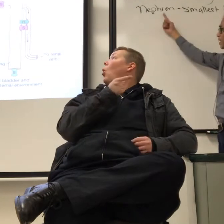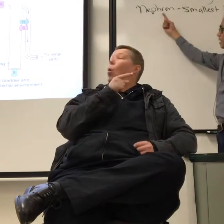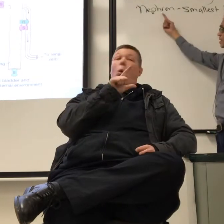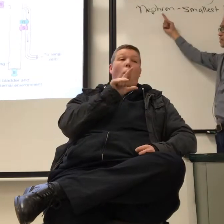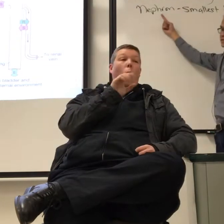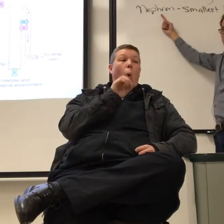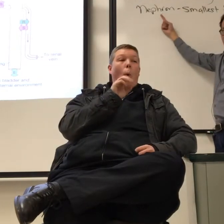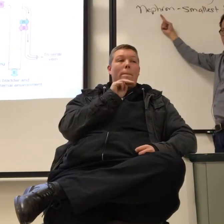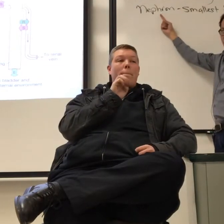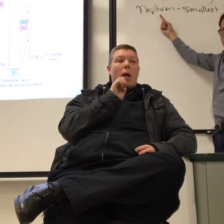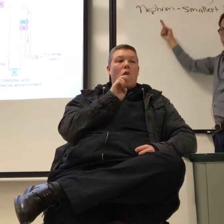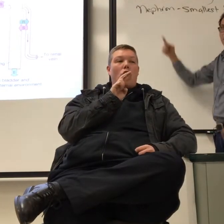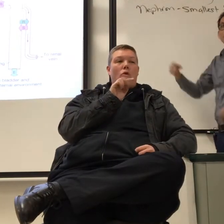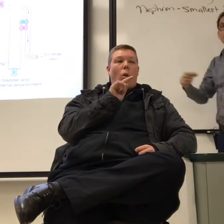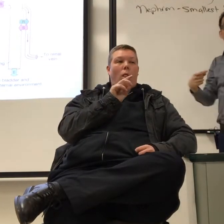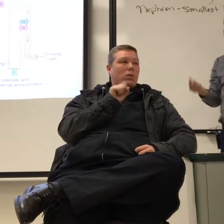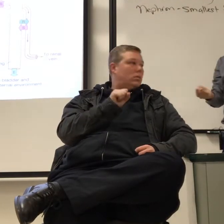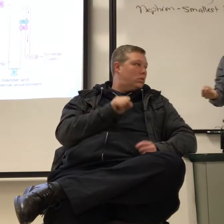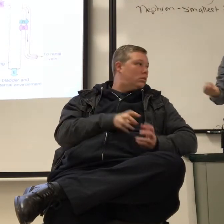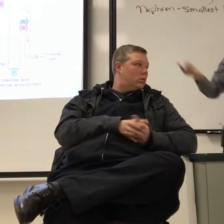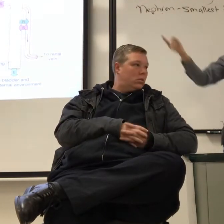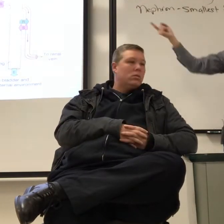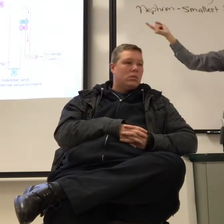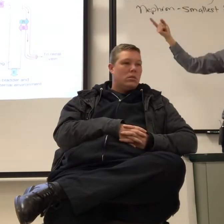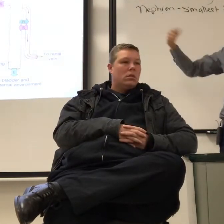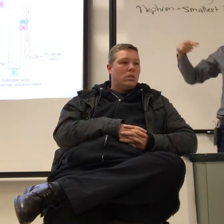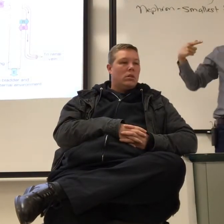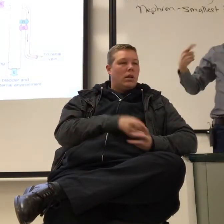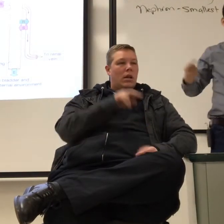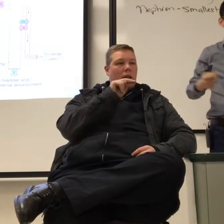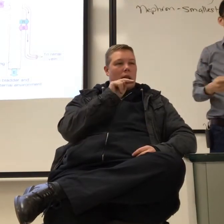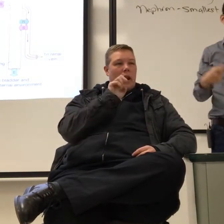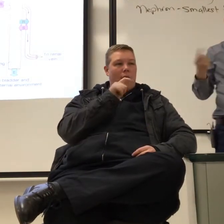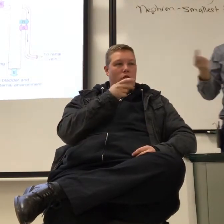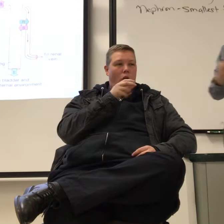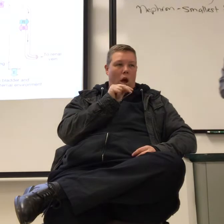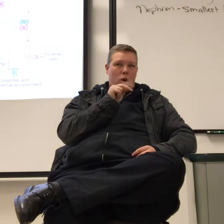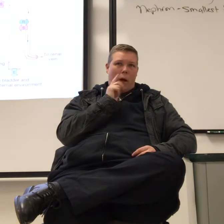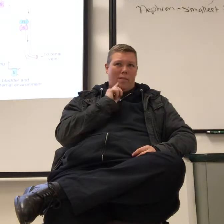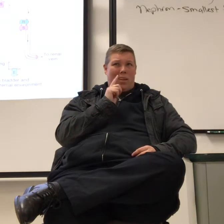1 million of these nephron per kidney, which means you have about 1 million